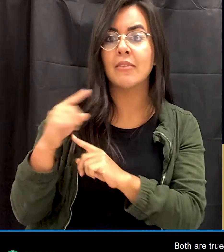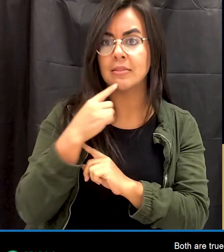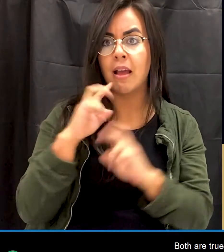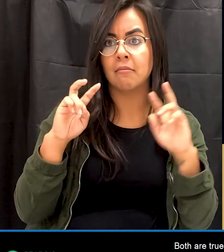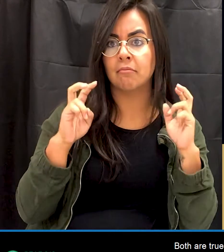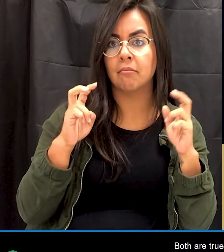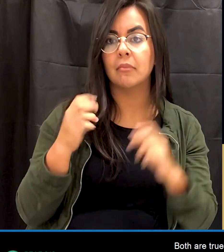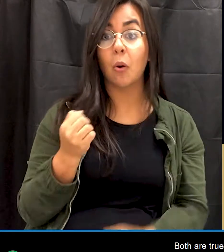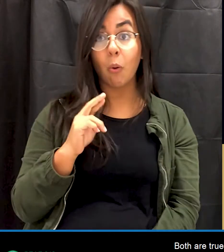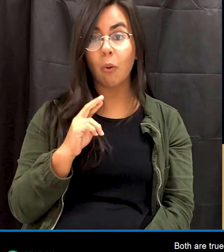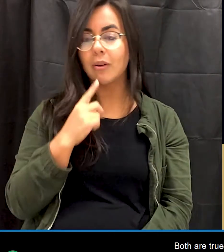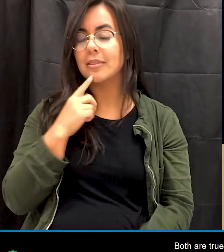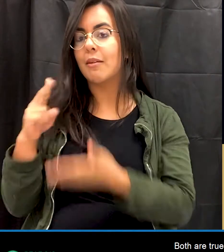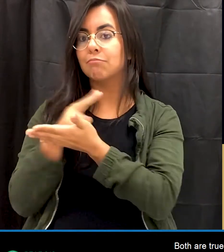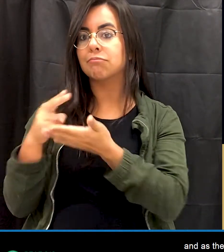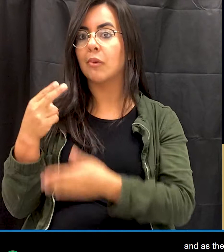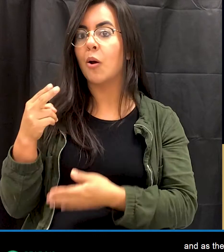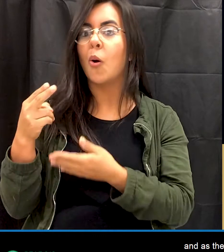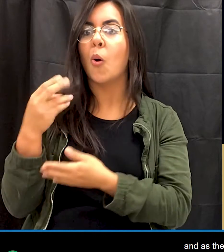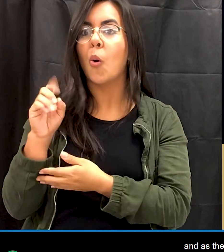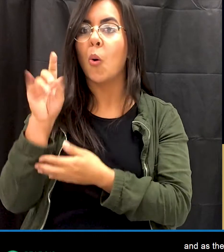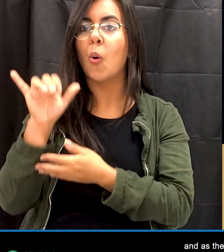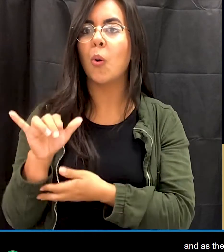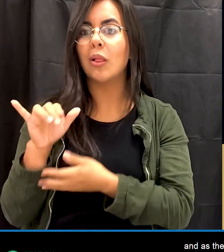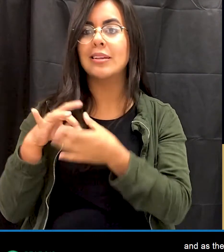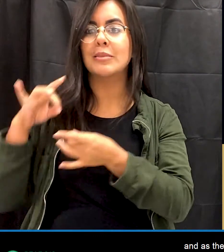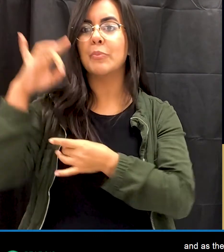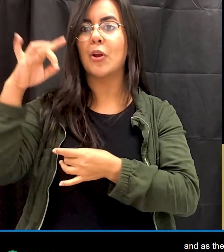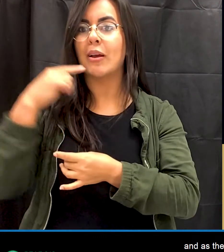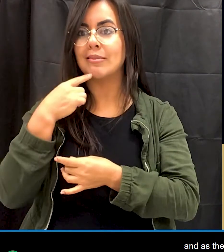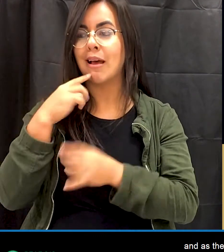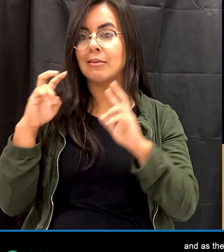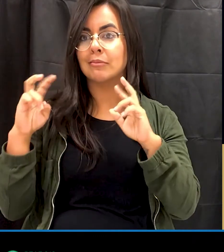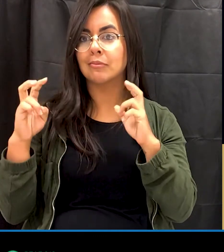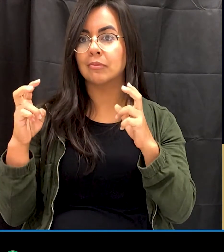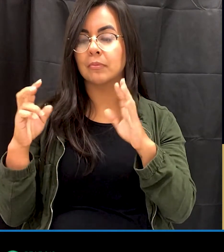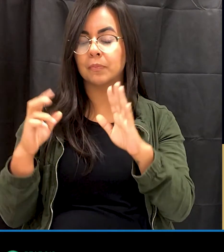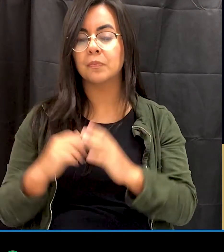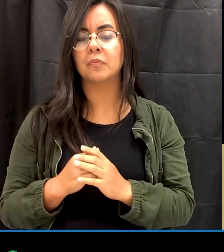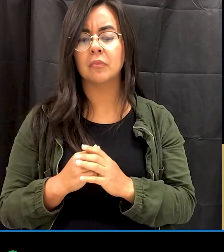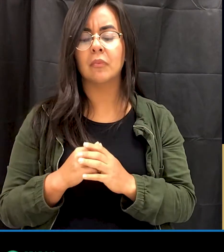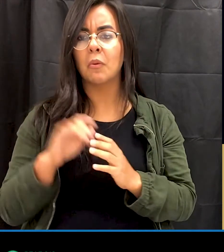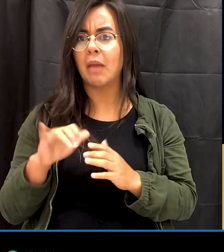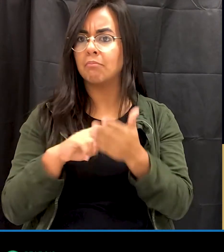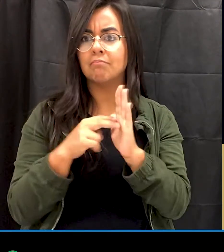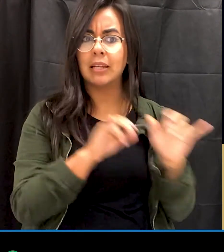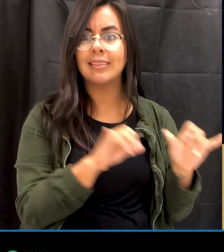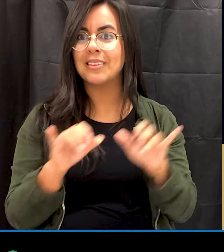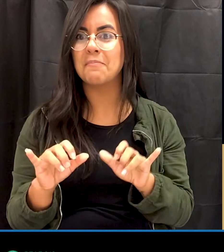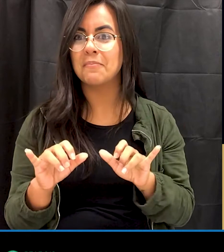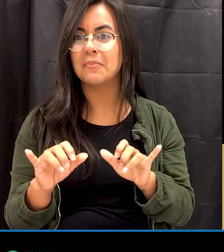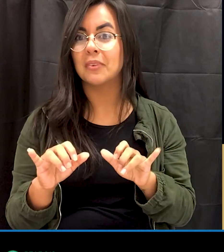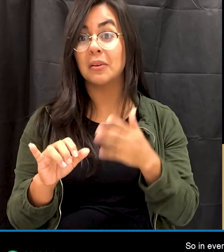Both true, dual authorship, concurrent authorship. And as the words of God, God is a truth teller. It's impossible for him to lie. He's one who tells